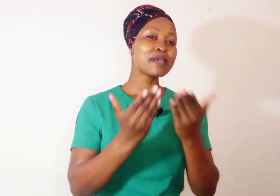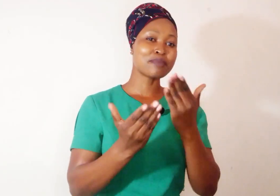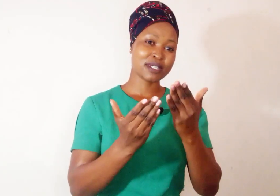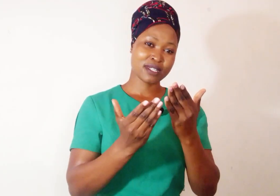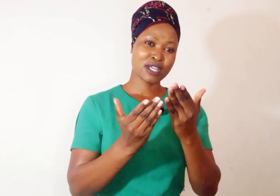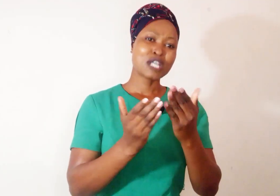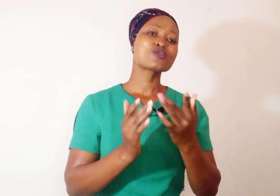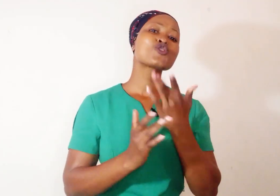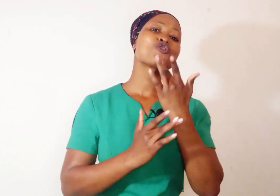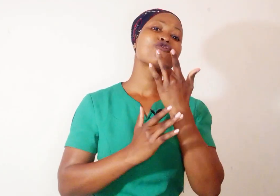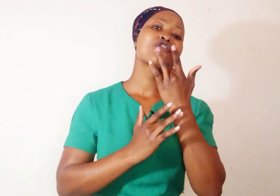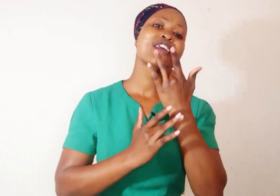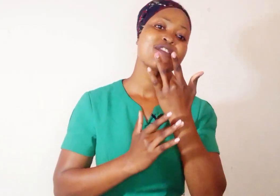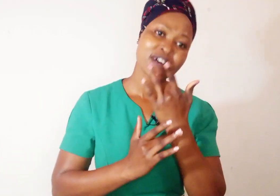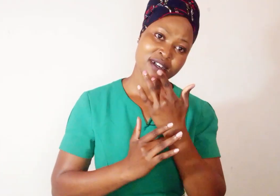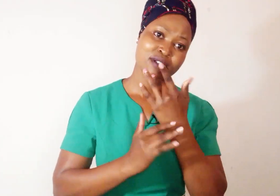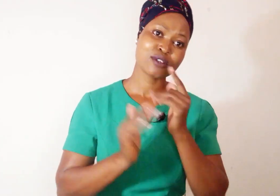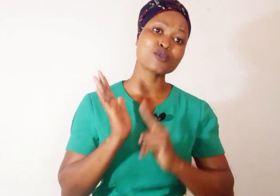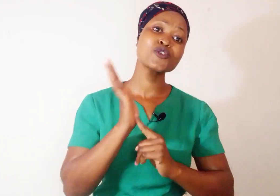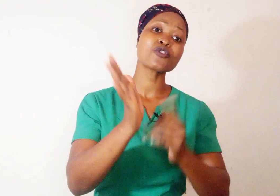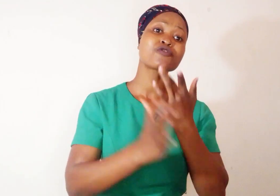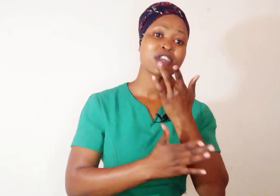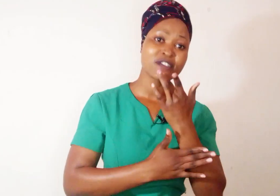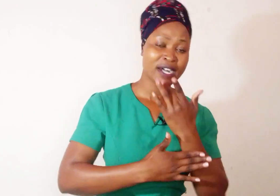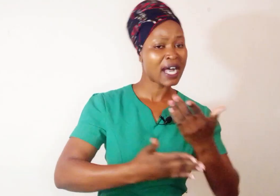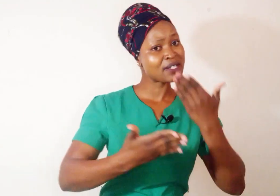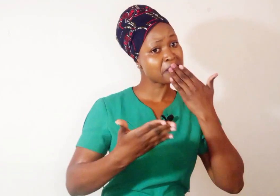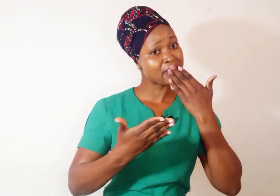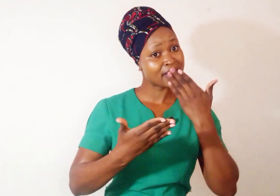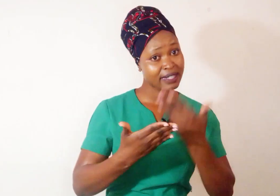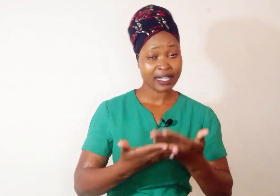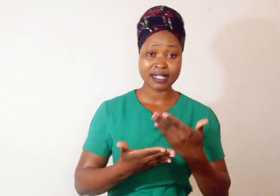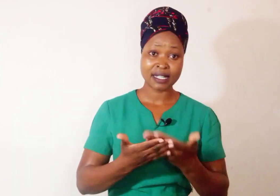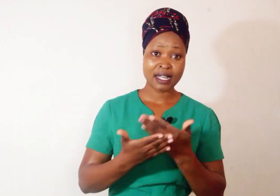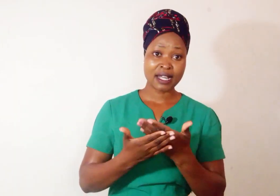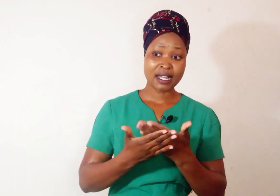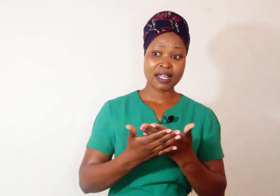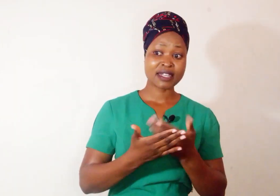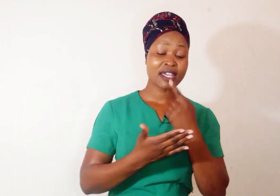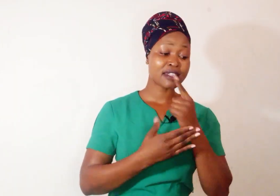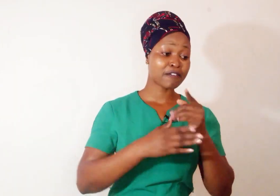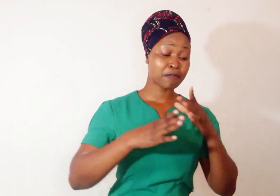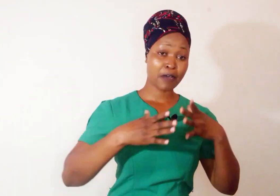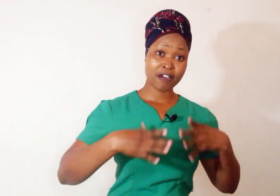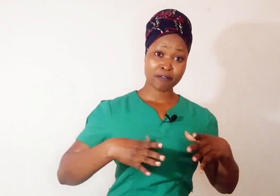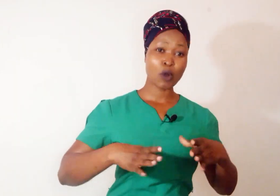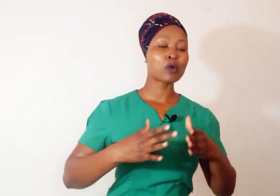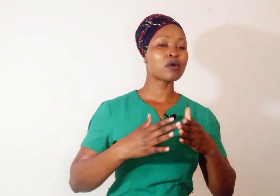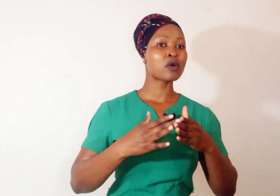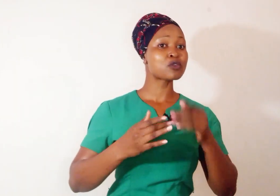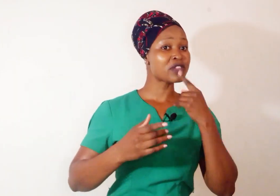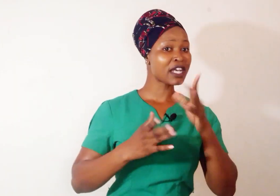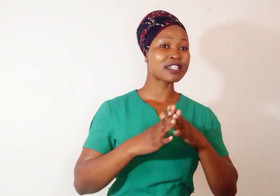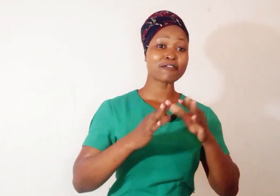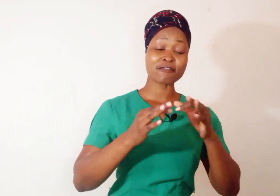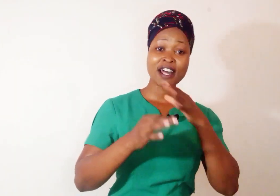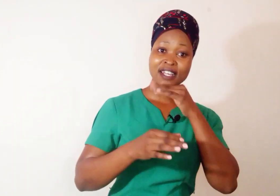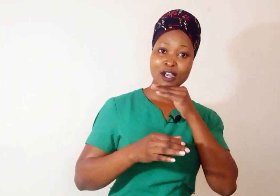maybe to show favor and to thank the to thank the father